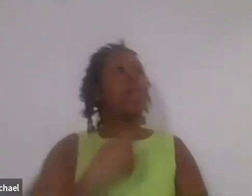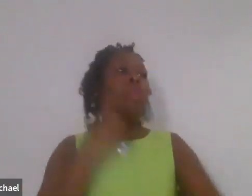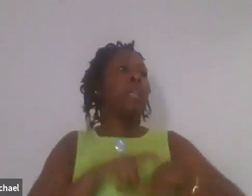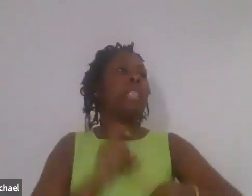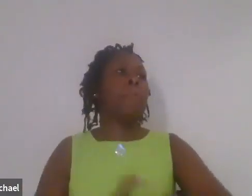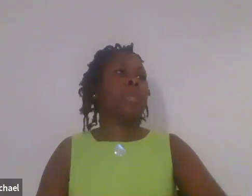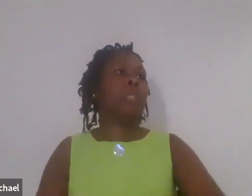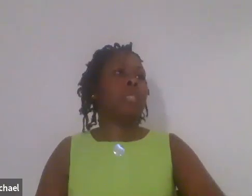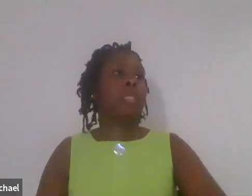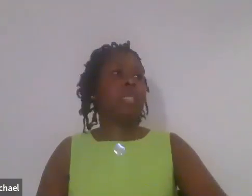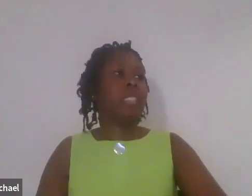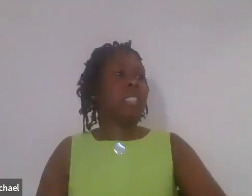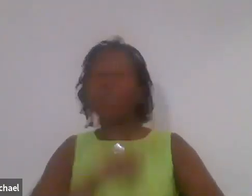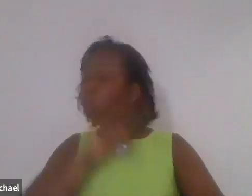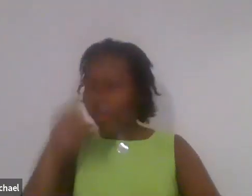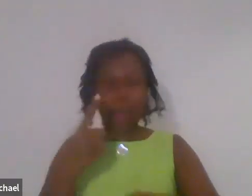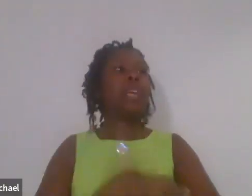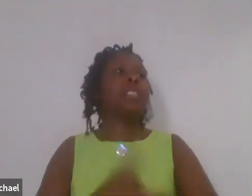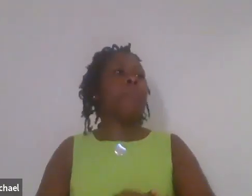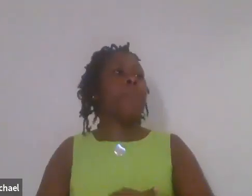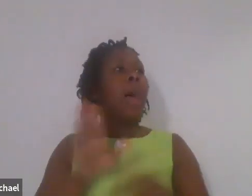for so many jobs, I've failed over 1,000 times.